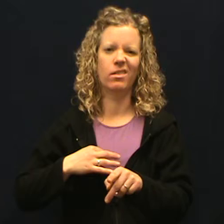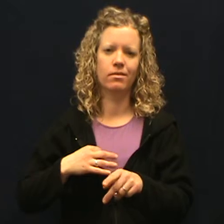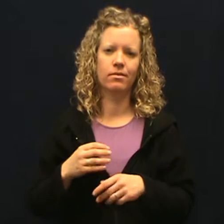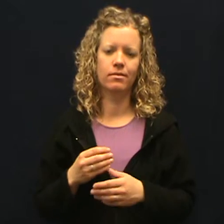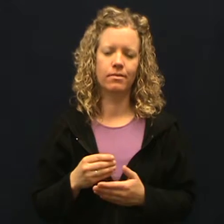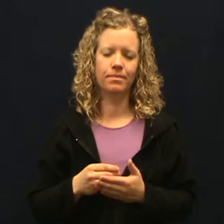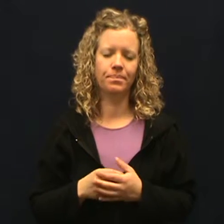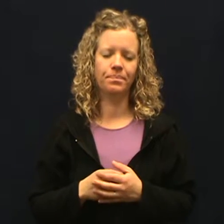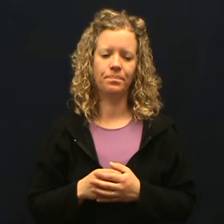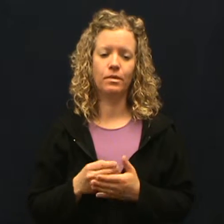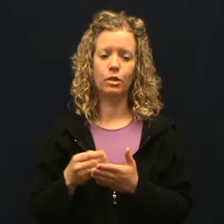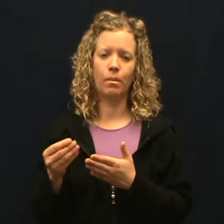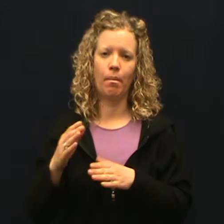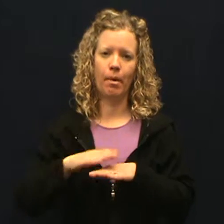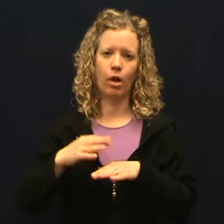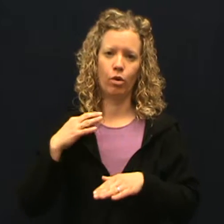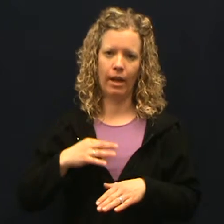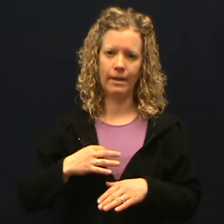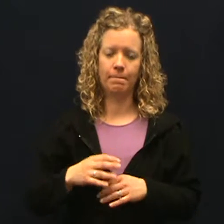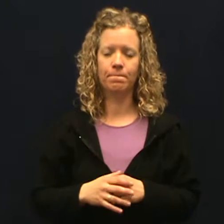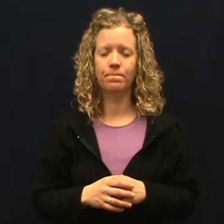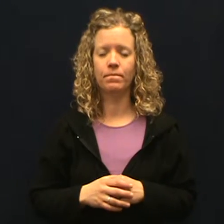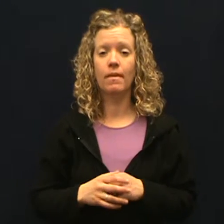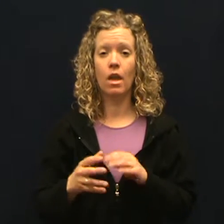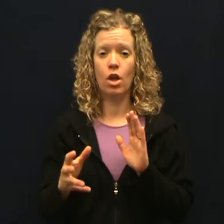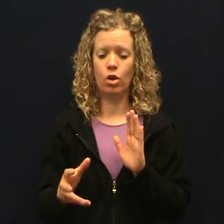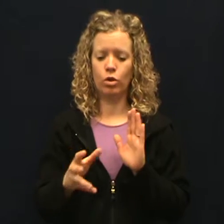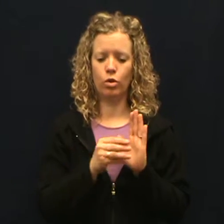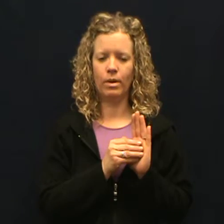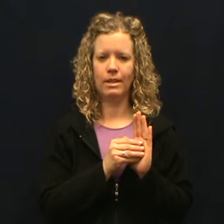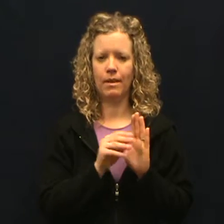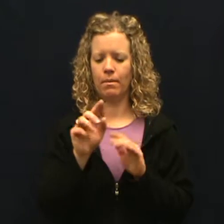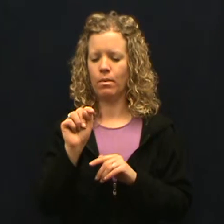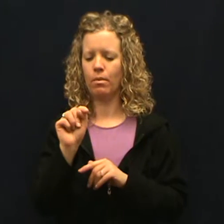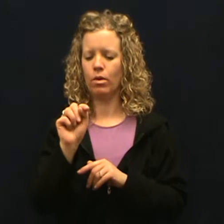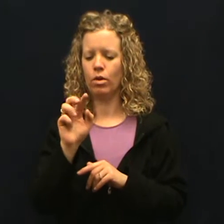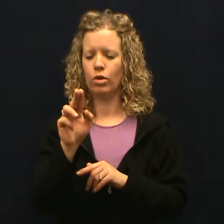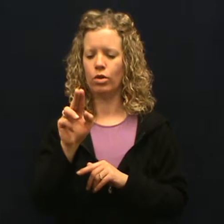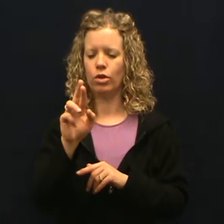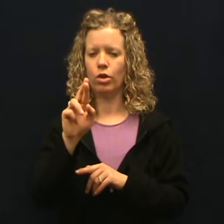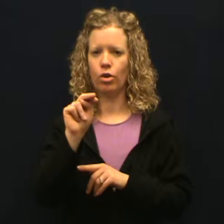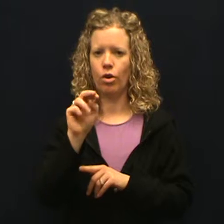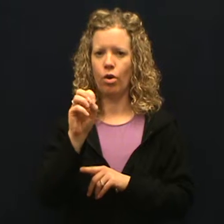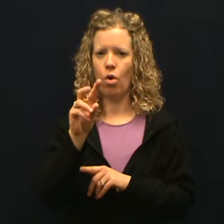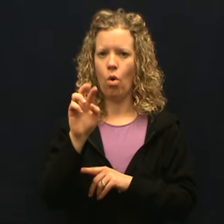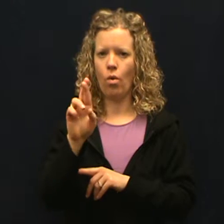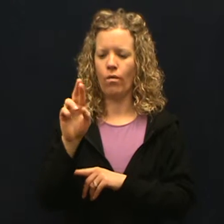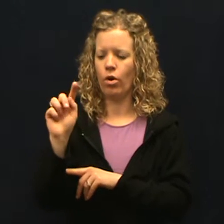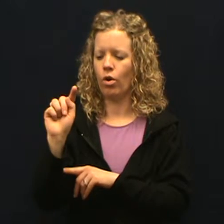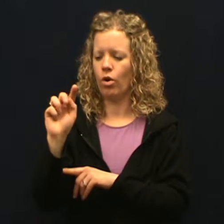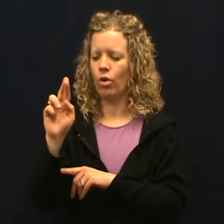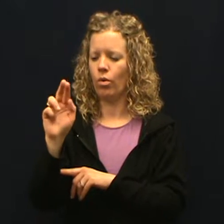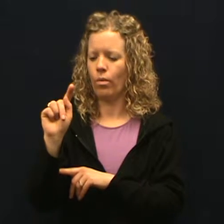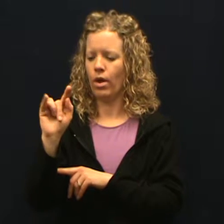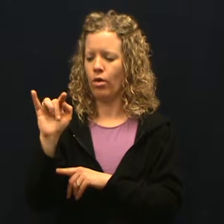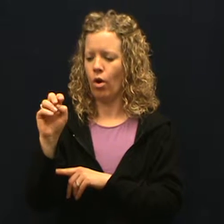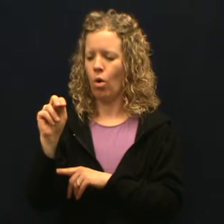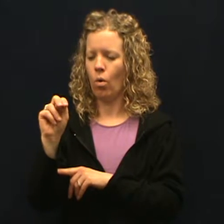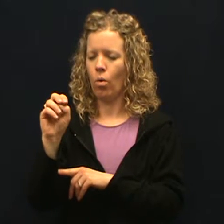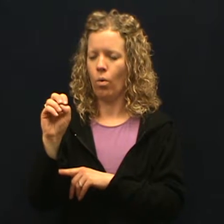So essentially, the receivables turnover ratio is a way to visualize how many times